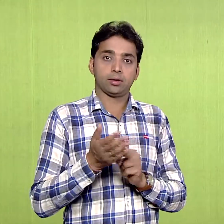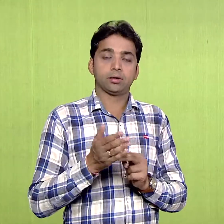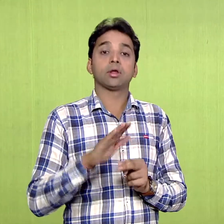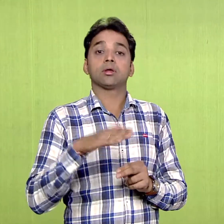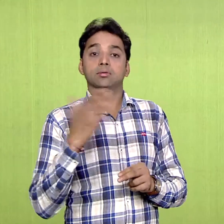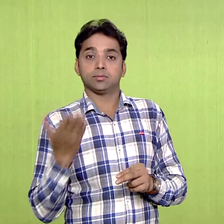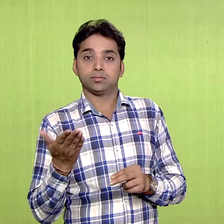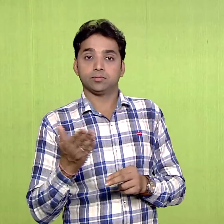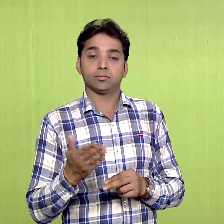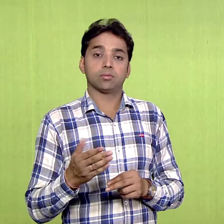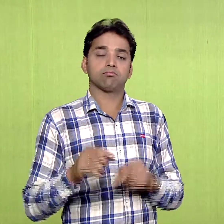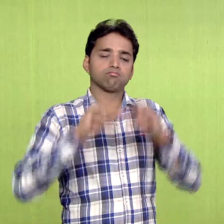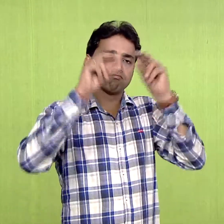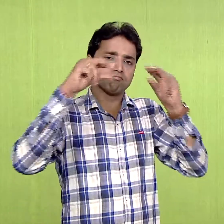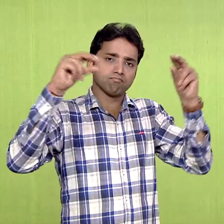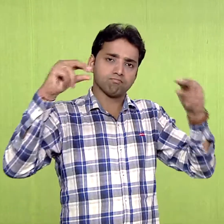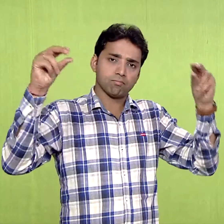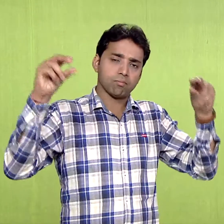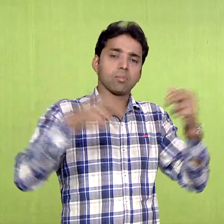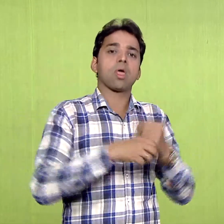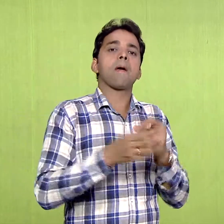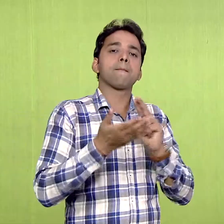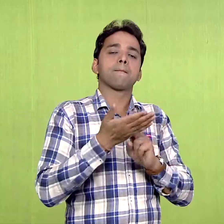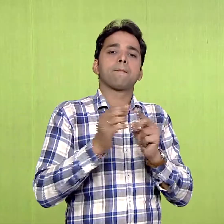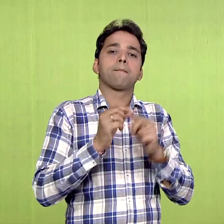and decorative panels.